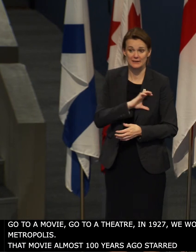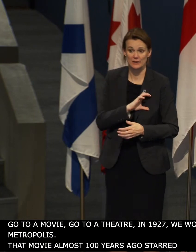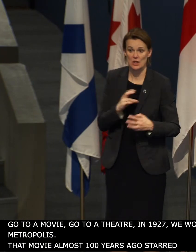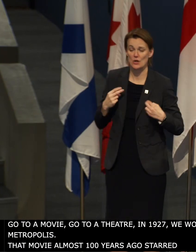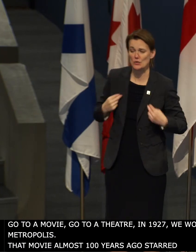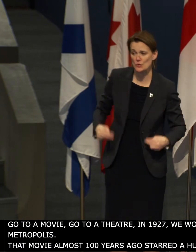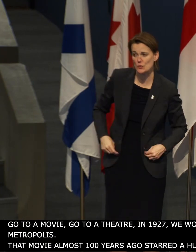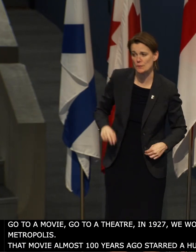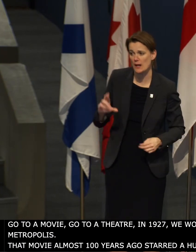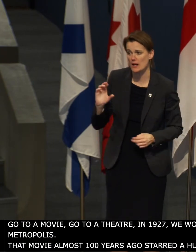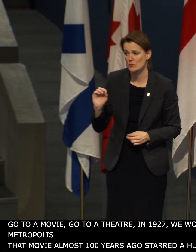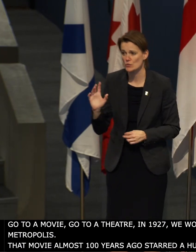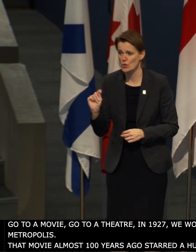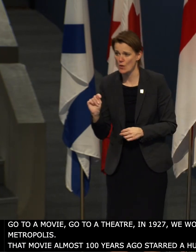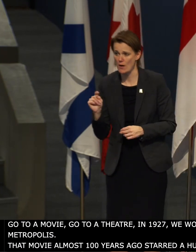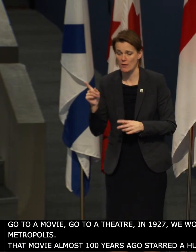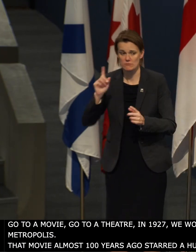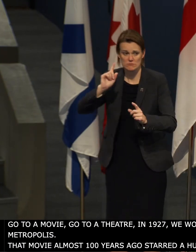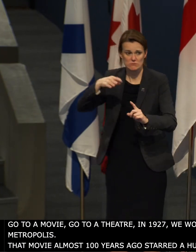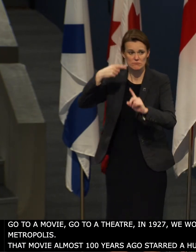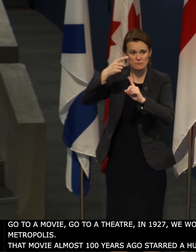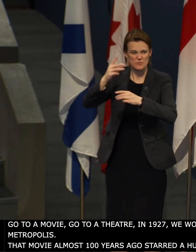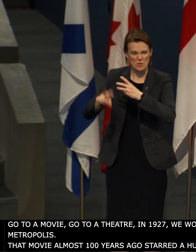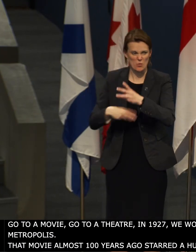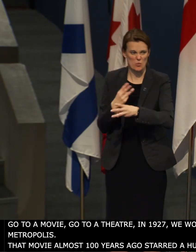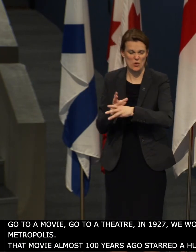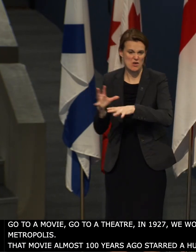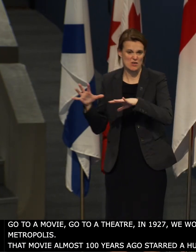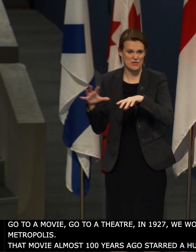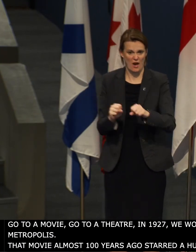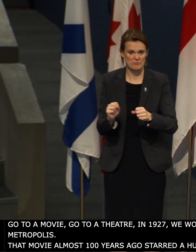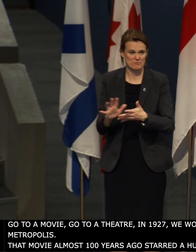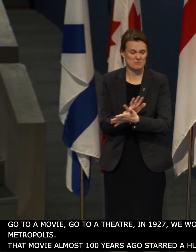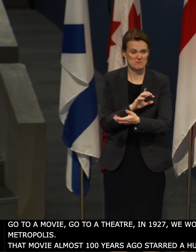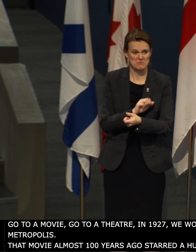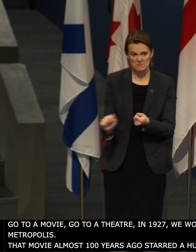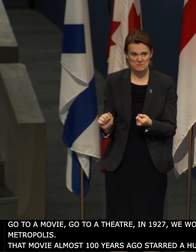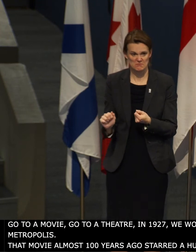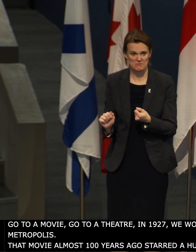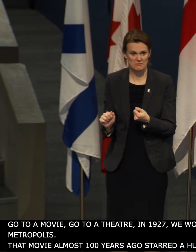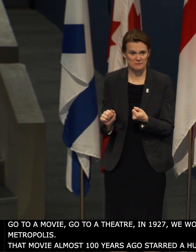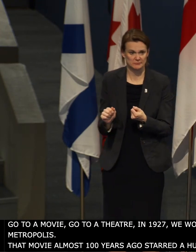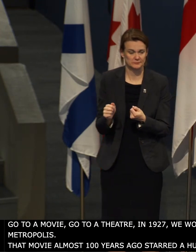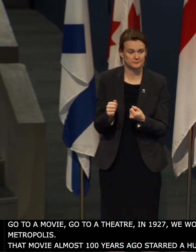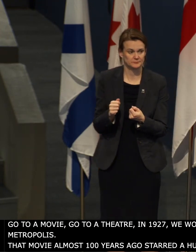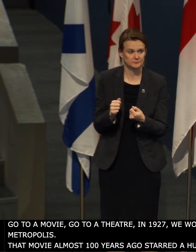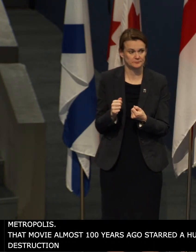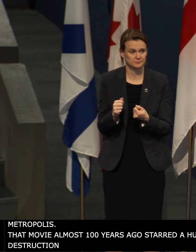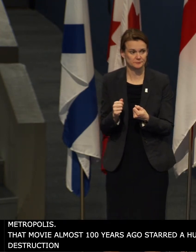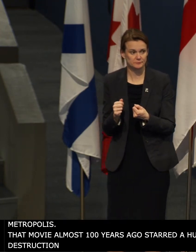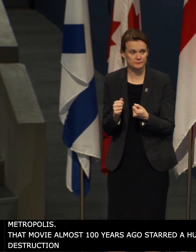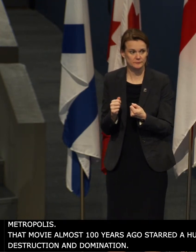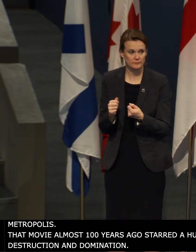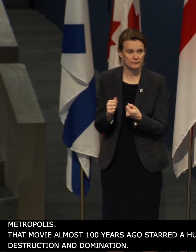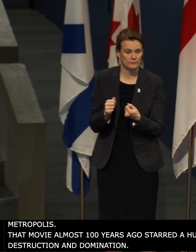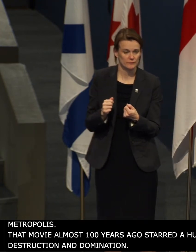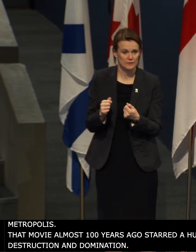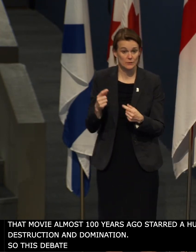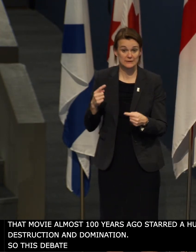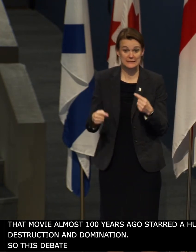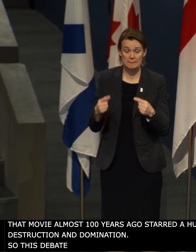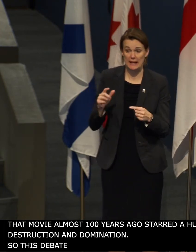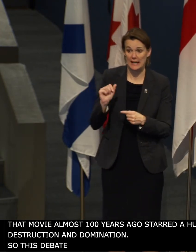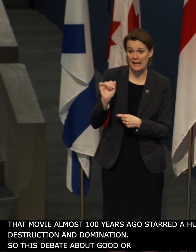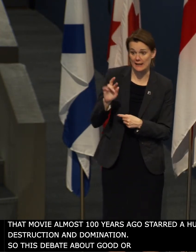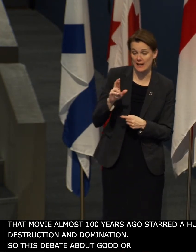robot that was bent on worldwide destruction and domination. So this debate about good or bad